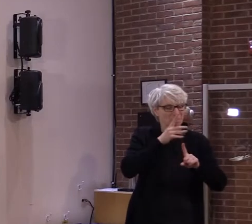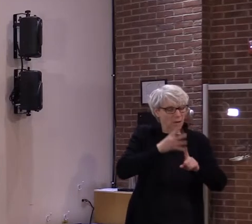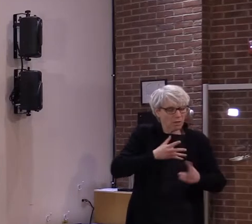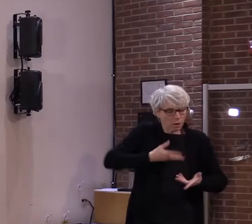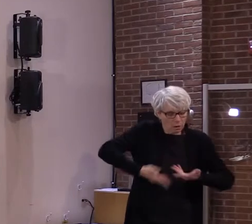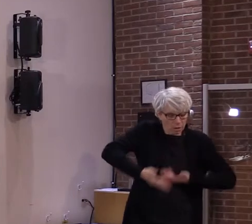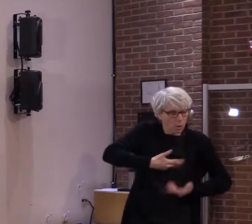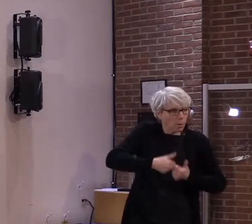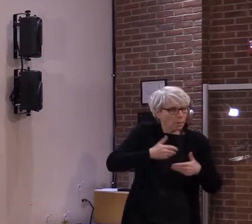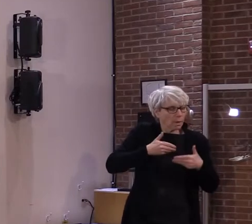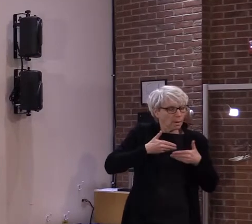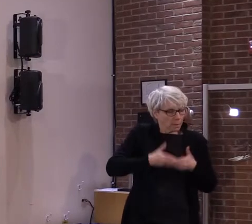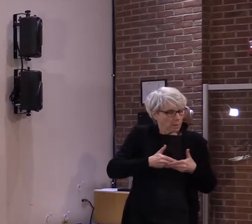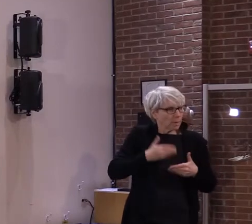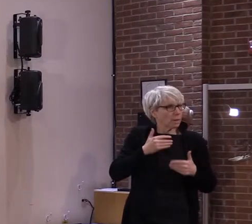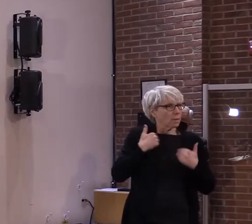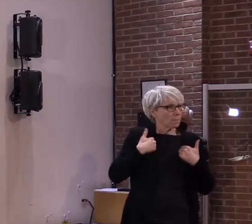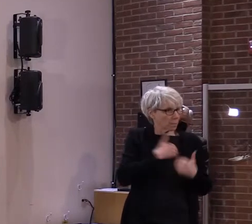through breastfeeding.